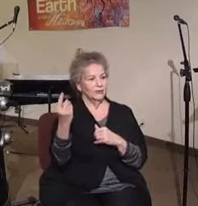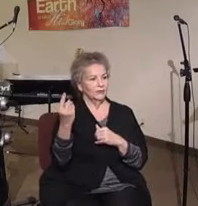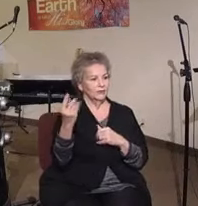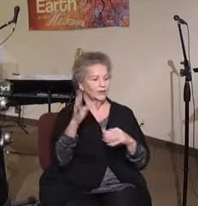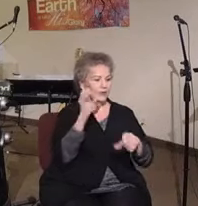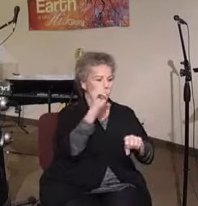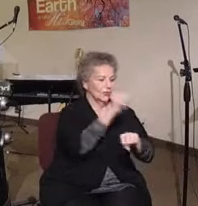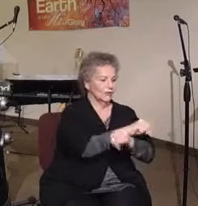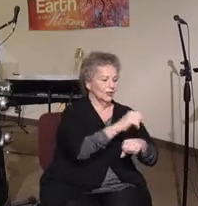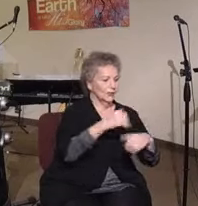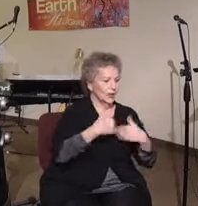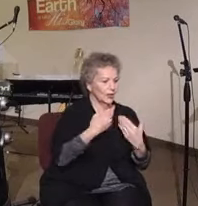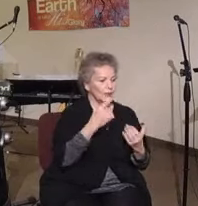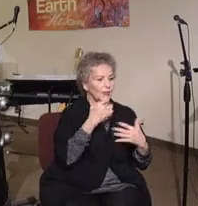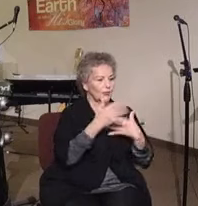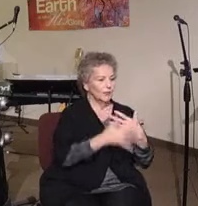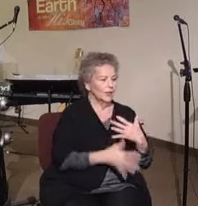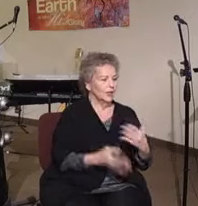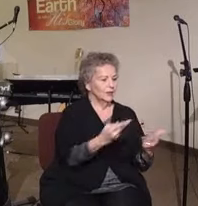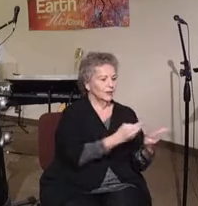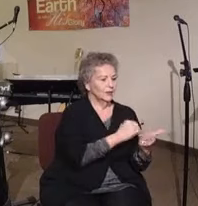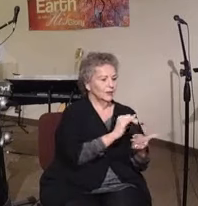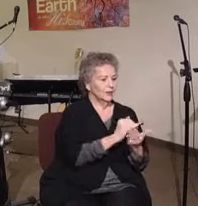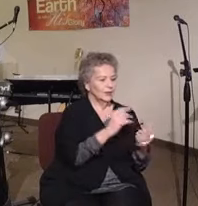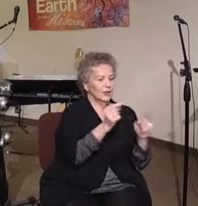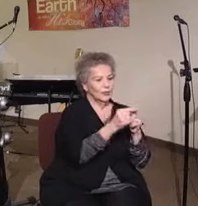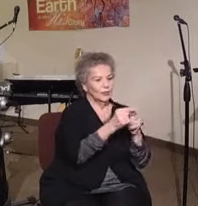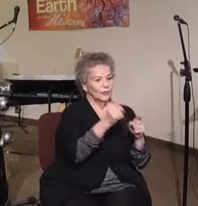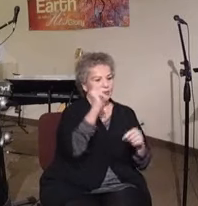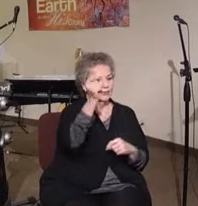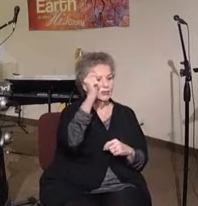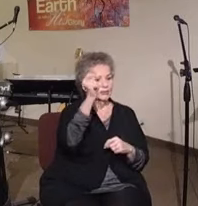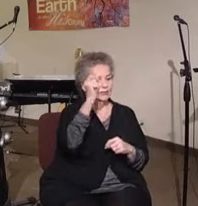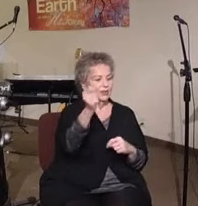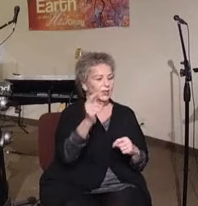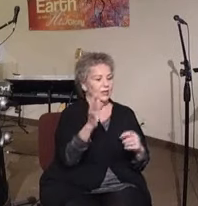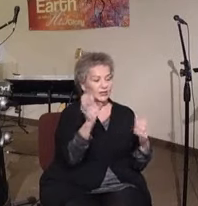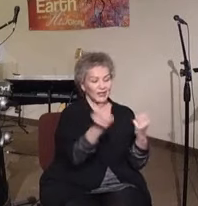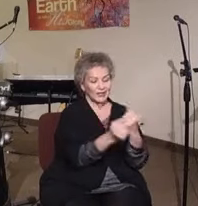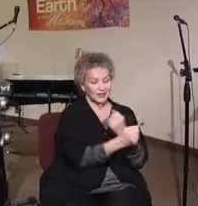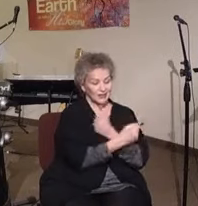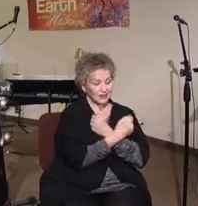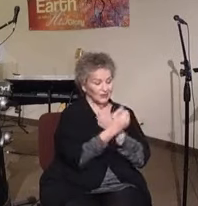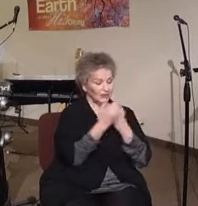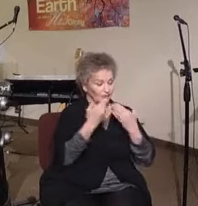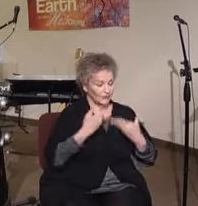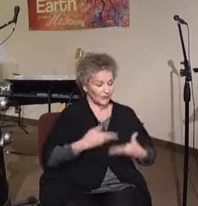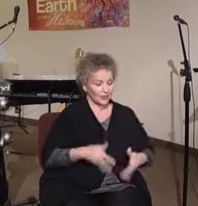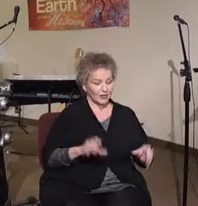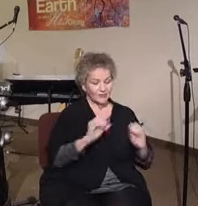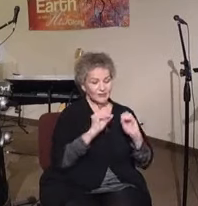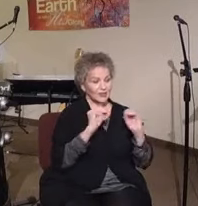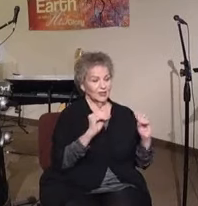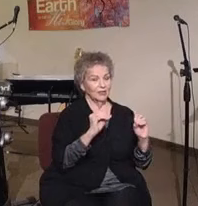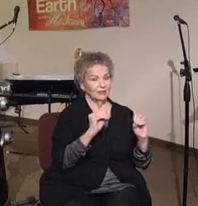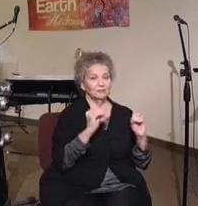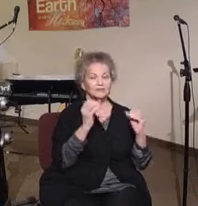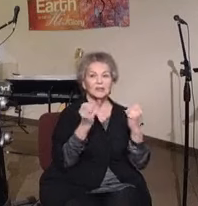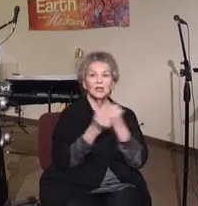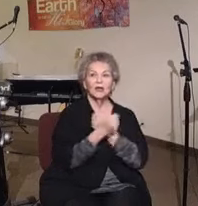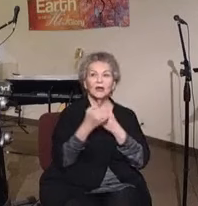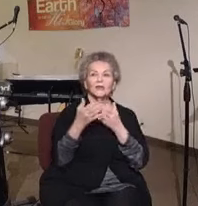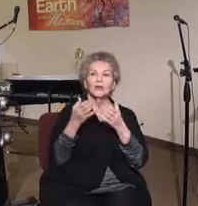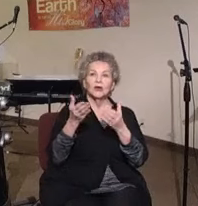of the Lamb, by the word of their testimony, and they loved not their lives unto death." So here's how to